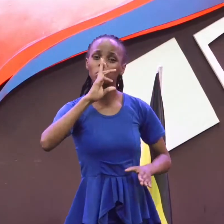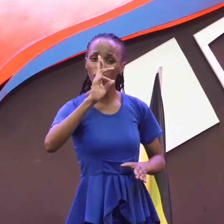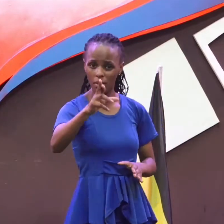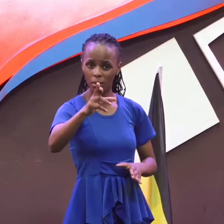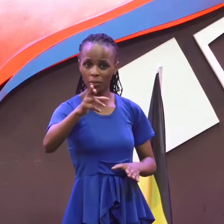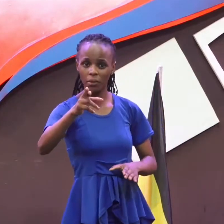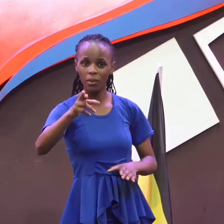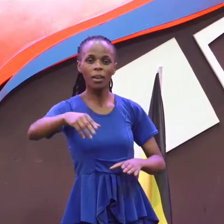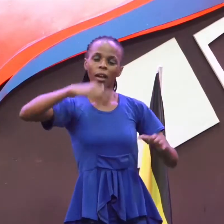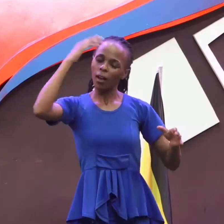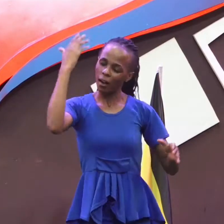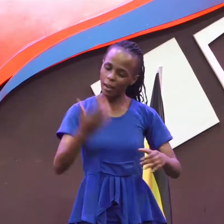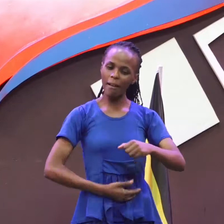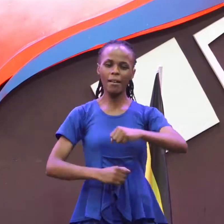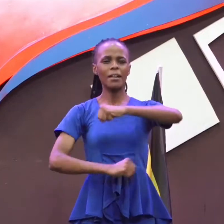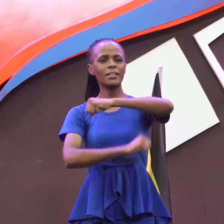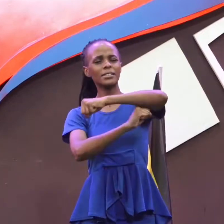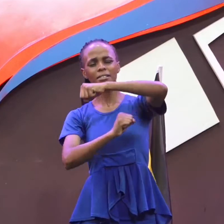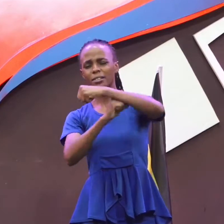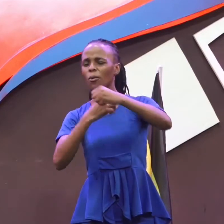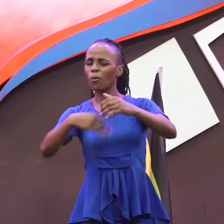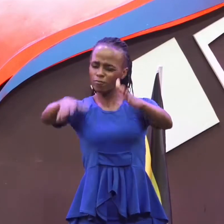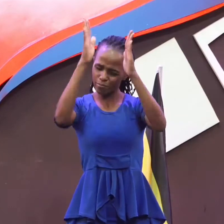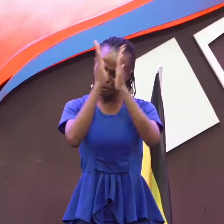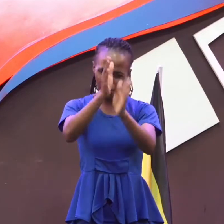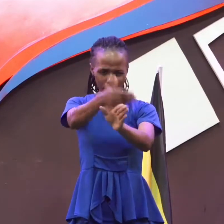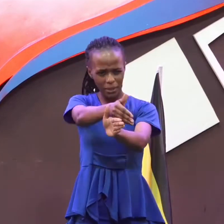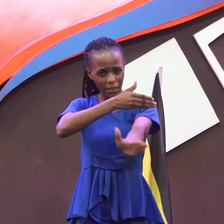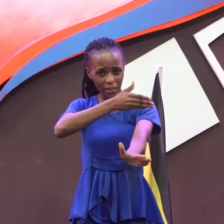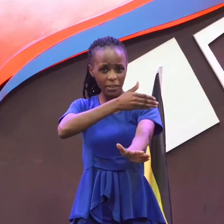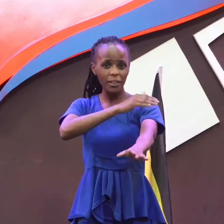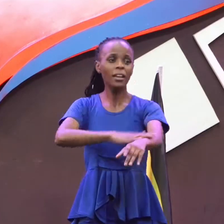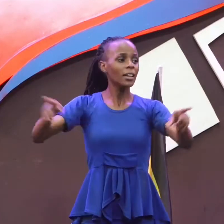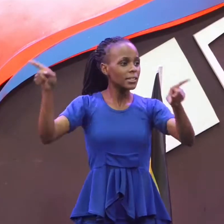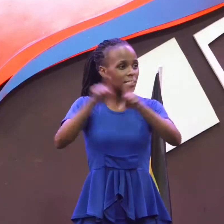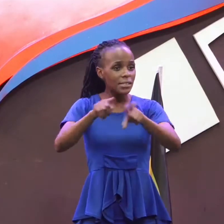what you are had a foundation of a prayer